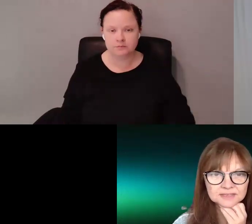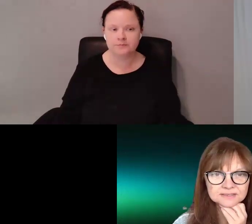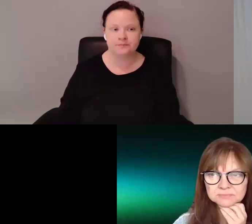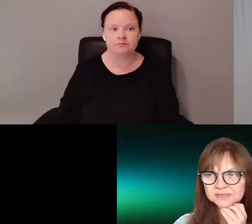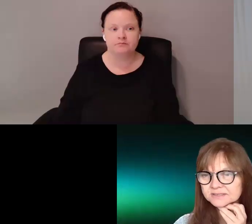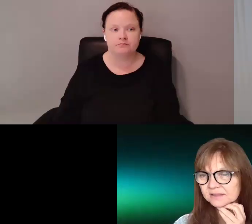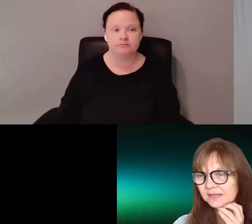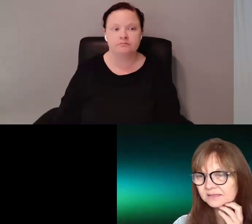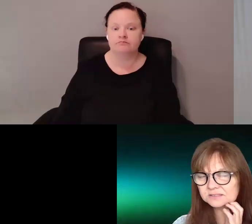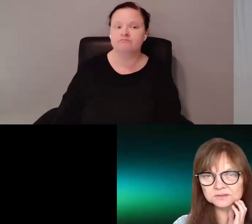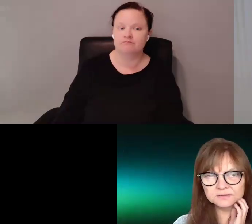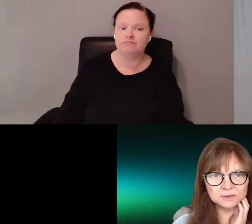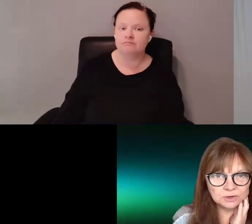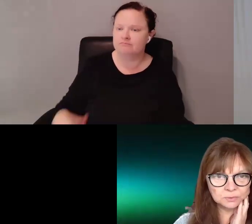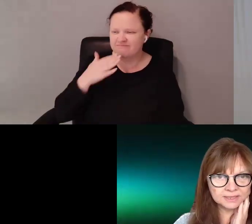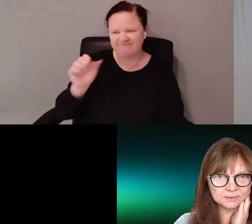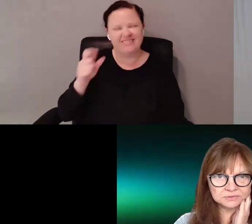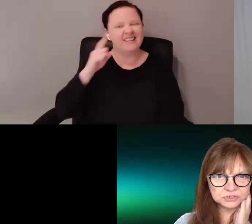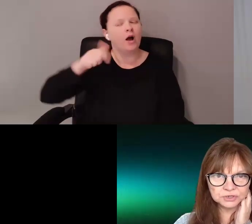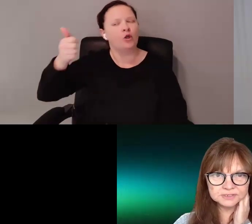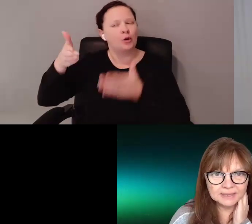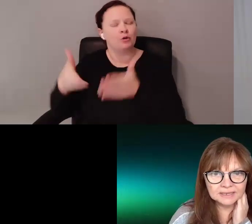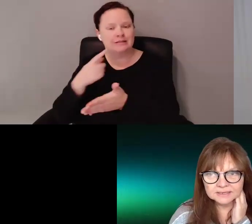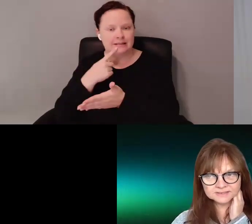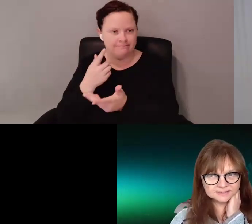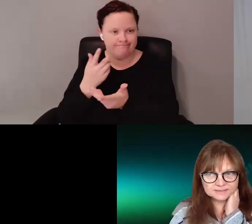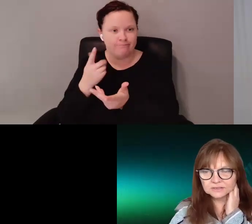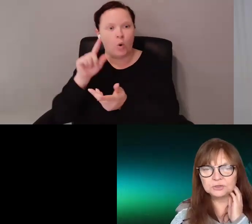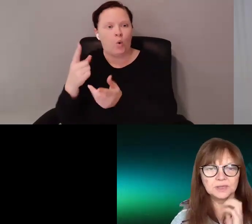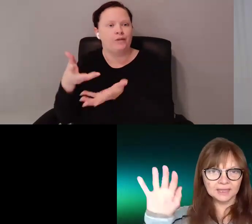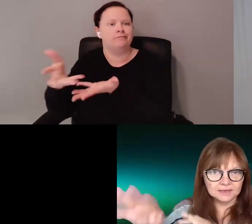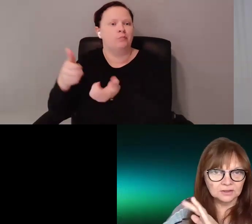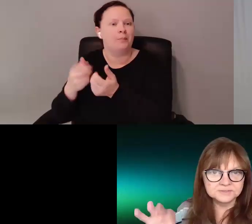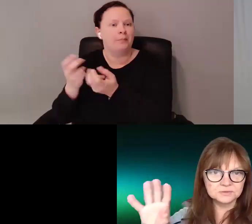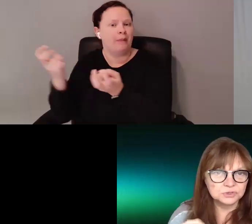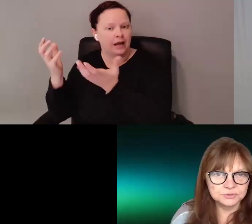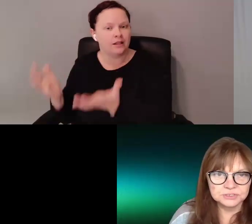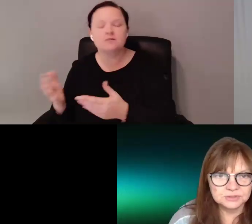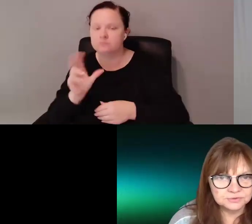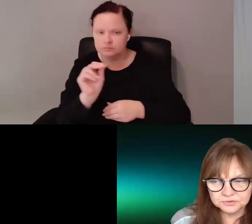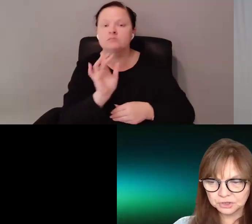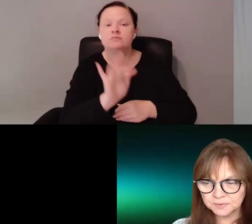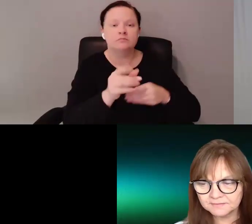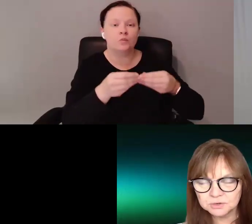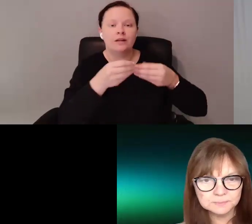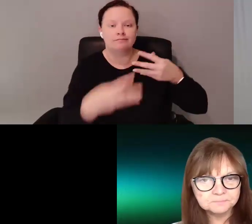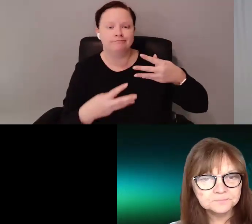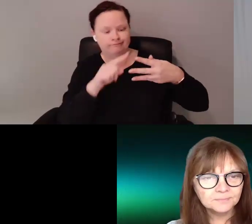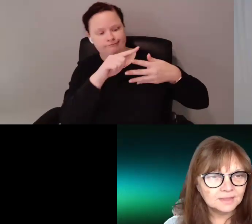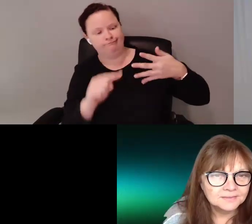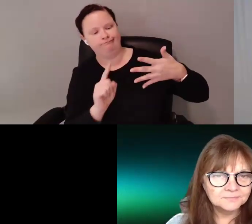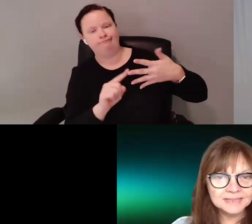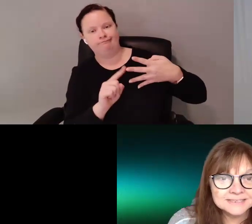Yeah, thanks. I think somebody said that too, that they were only able to talk to panelists. You can also talk to each other if you go with